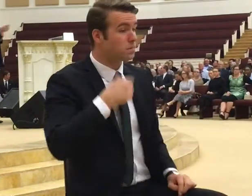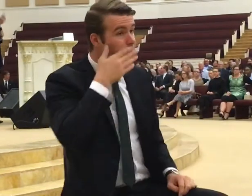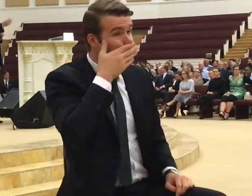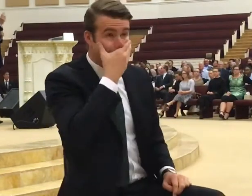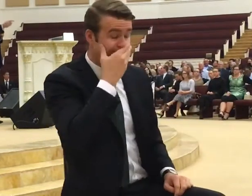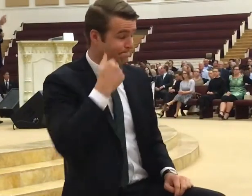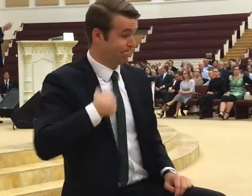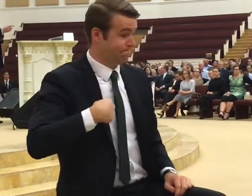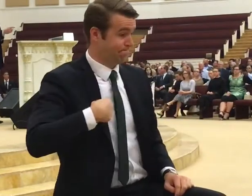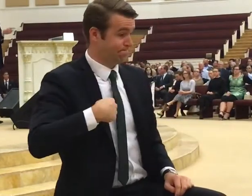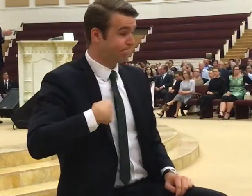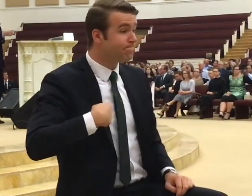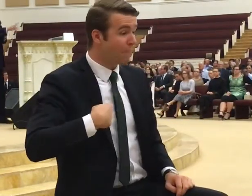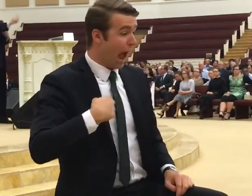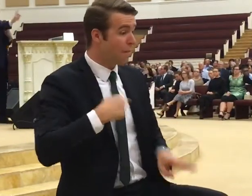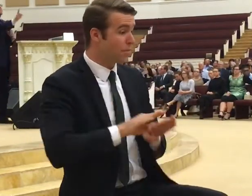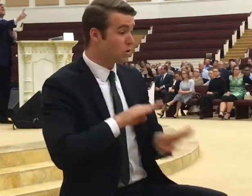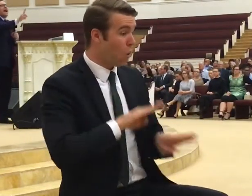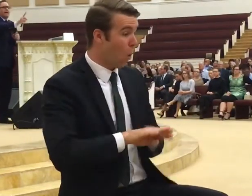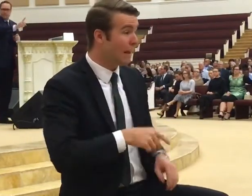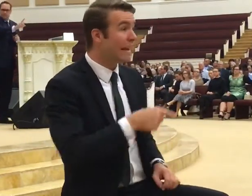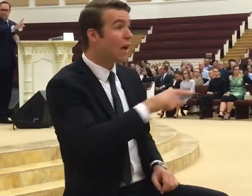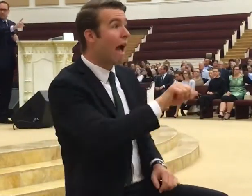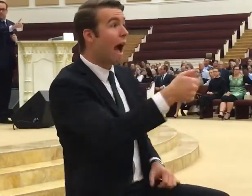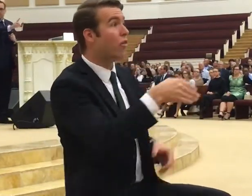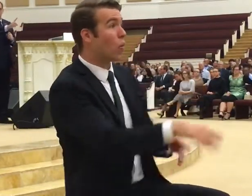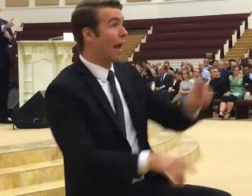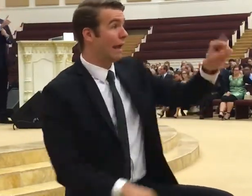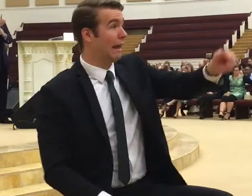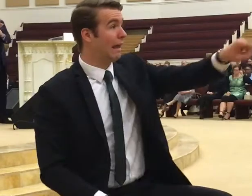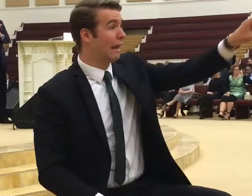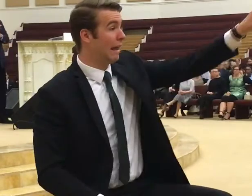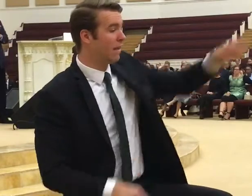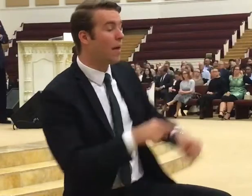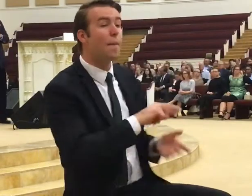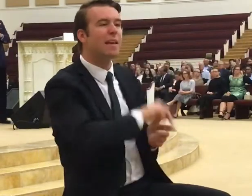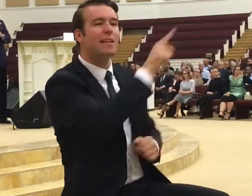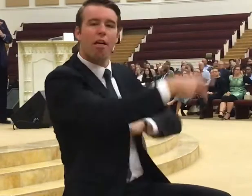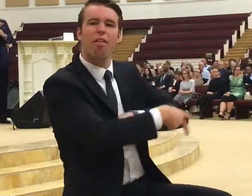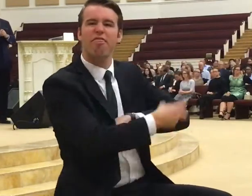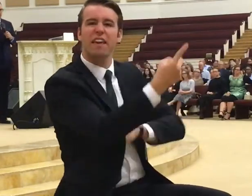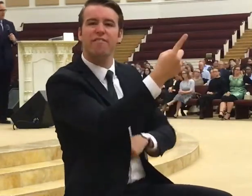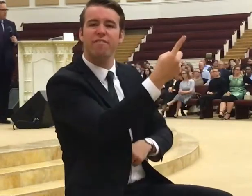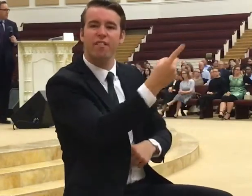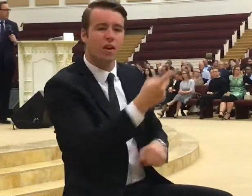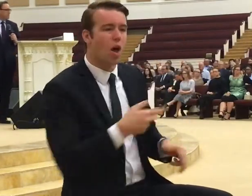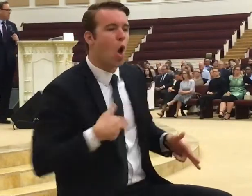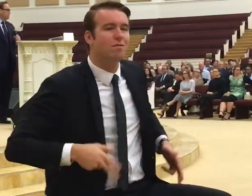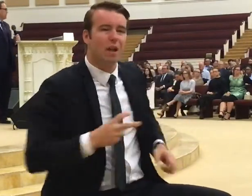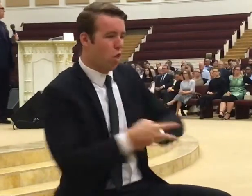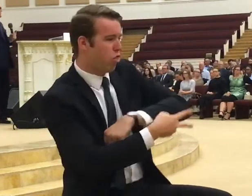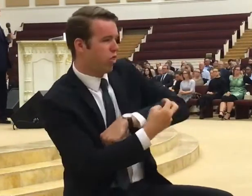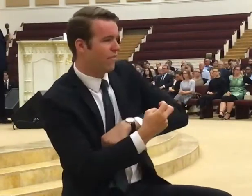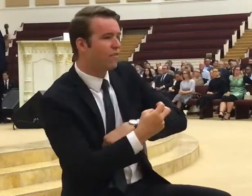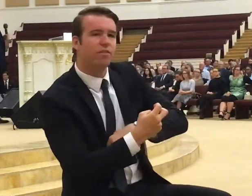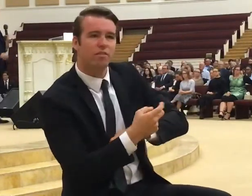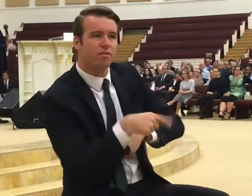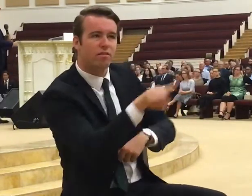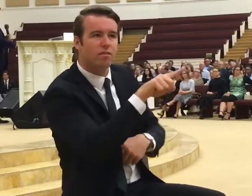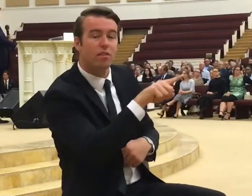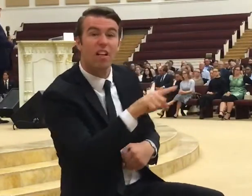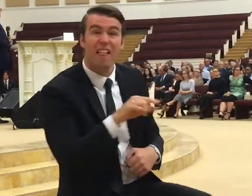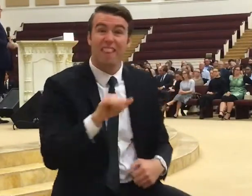If anybody else comes in here any other way, he's a thief and a robber. That don't